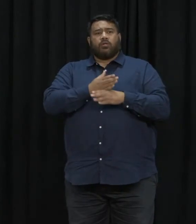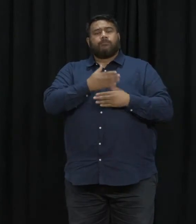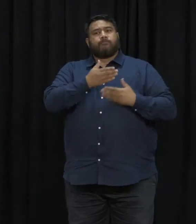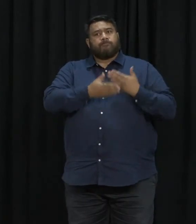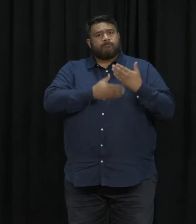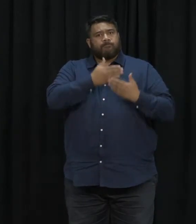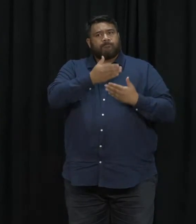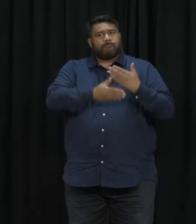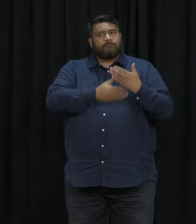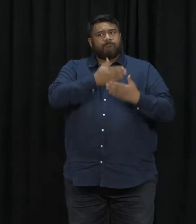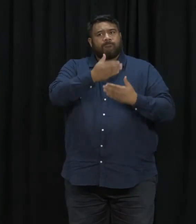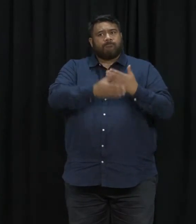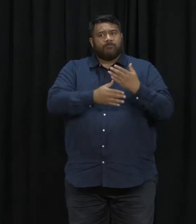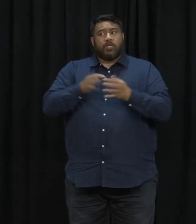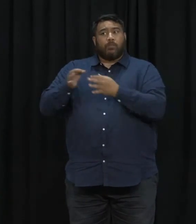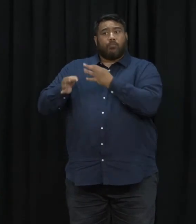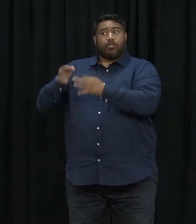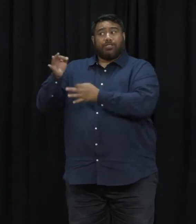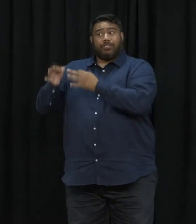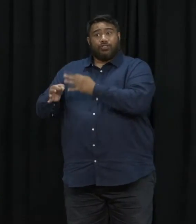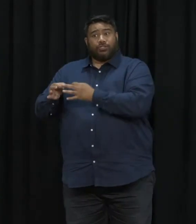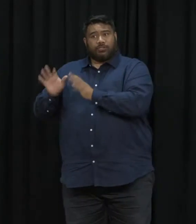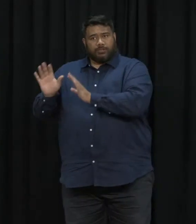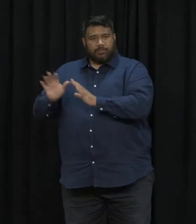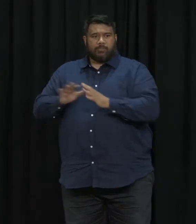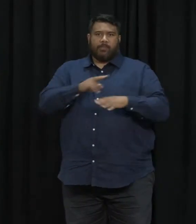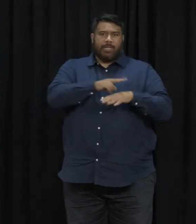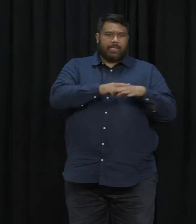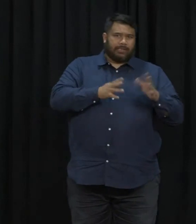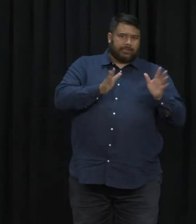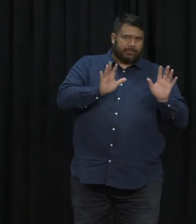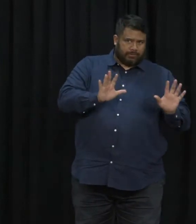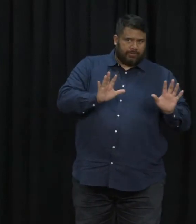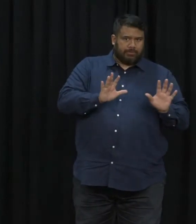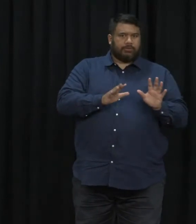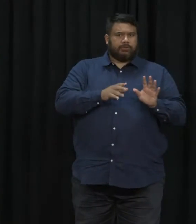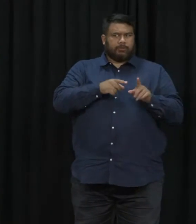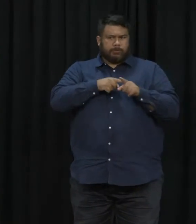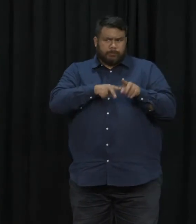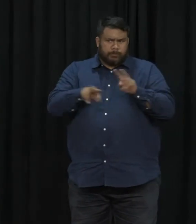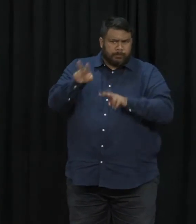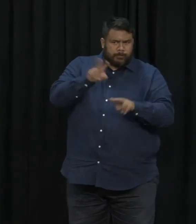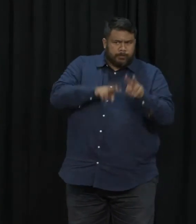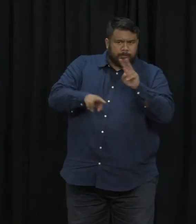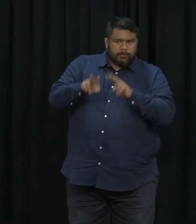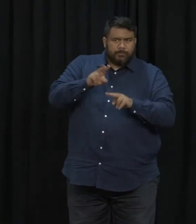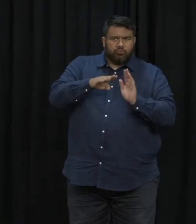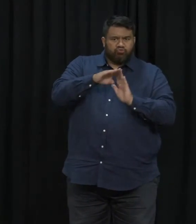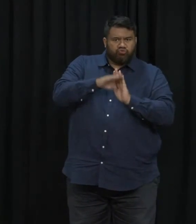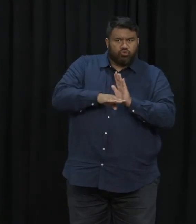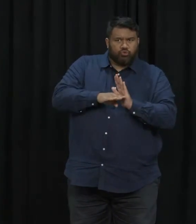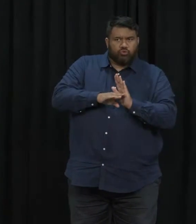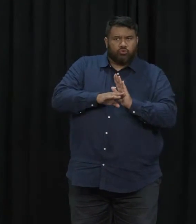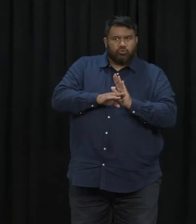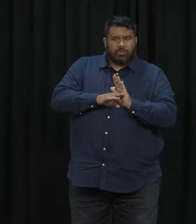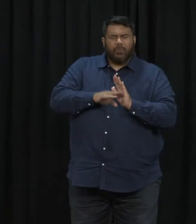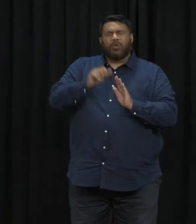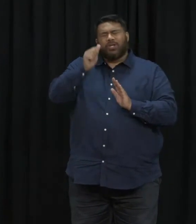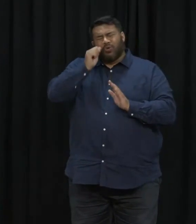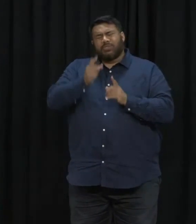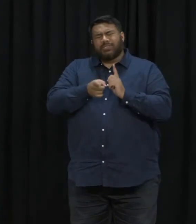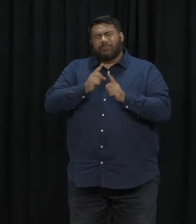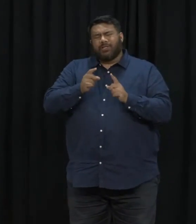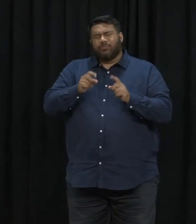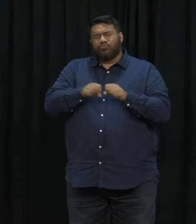virus has been based on high rates of compliance and low rates of tolerance for rule breaking, because we all understand what is required